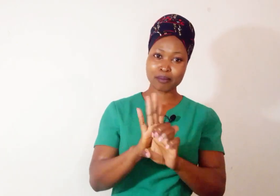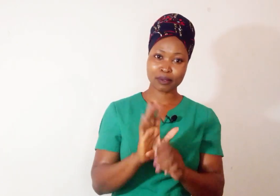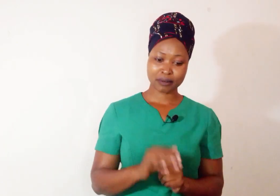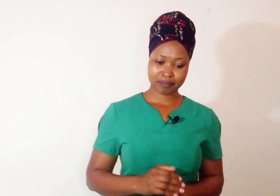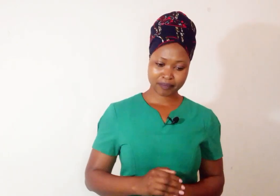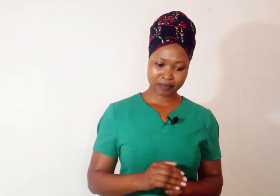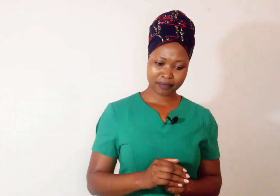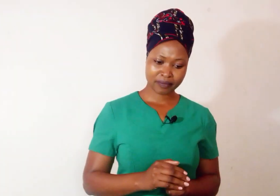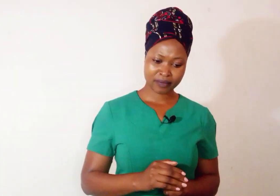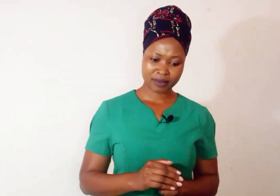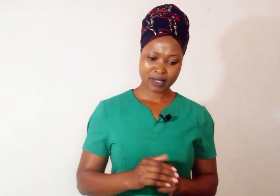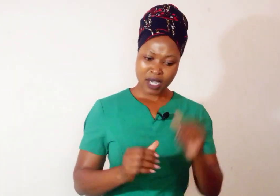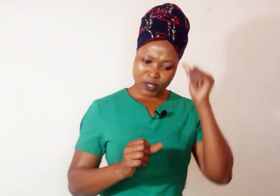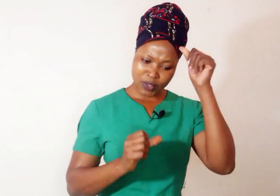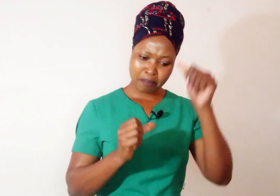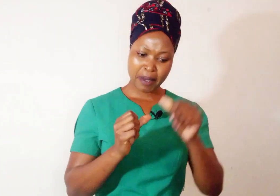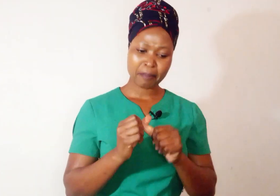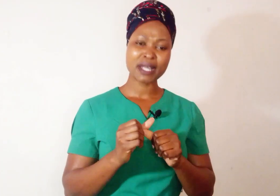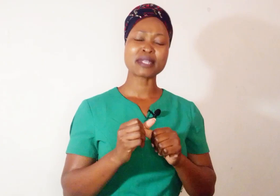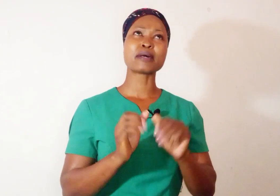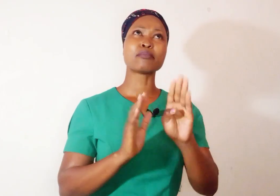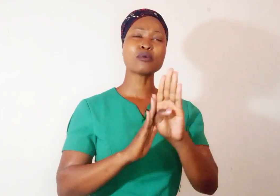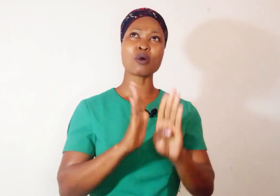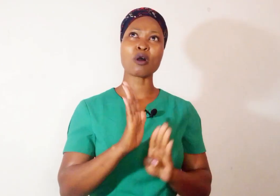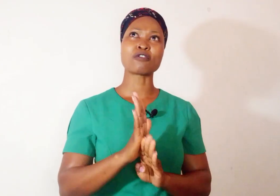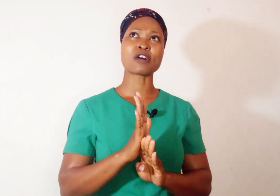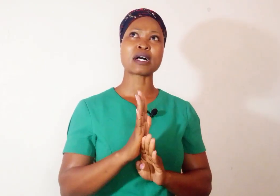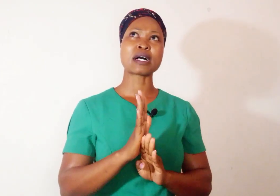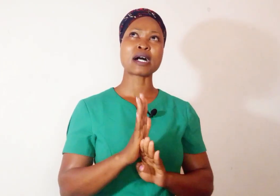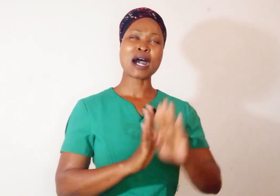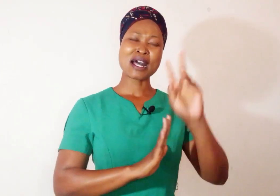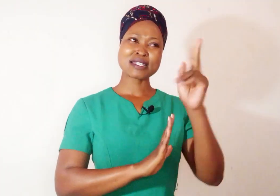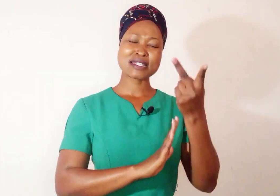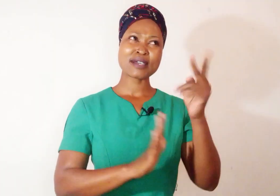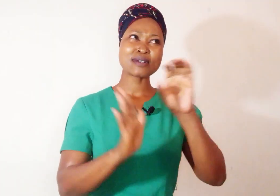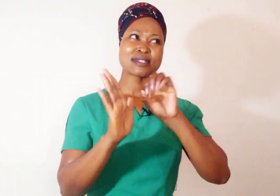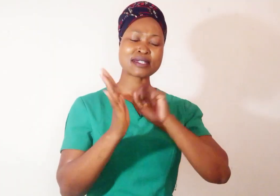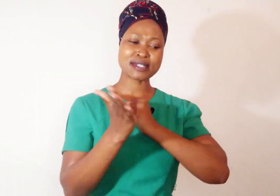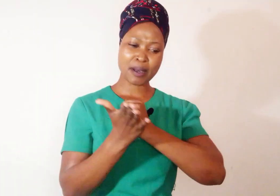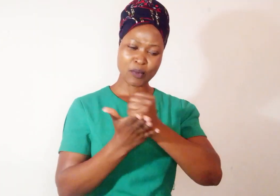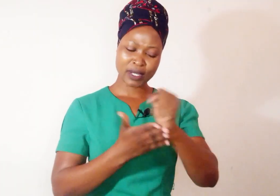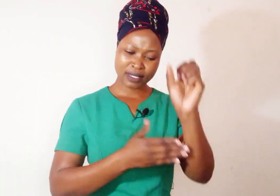Example, you remember in the book of 2 Samuel,